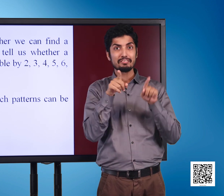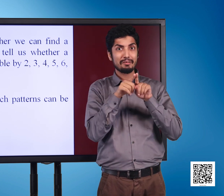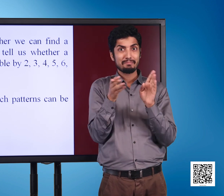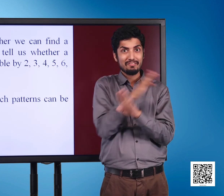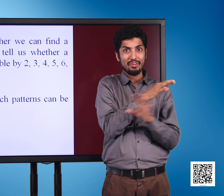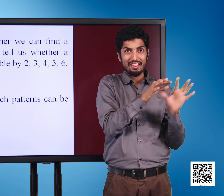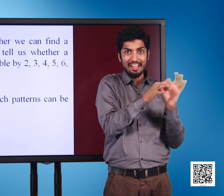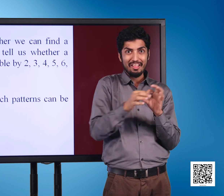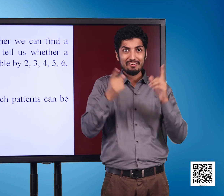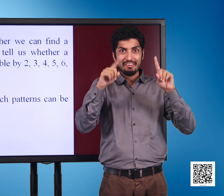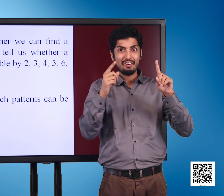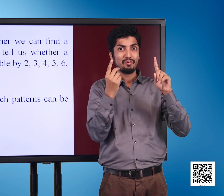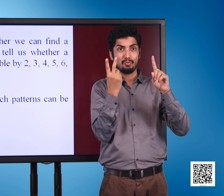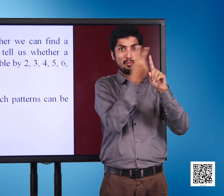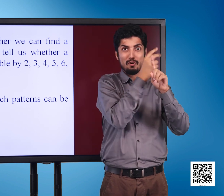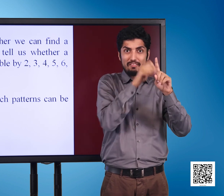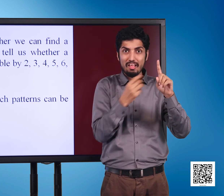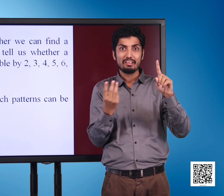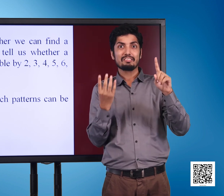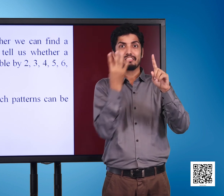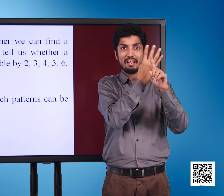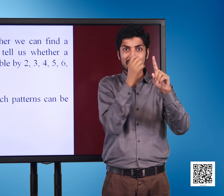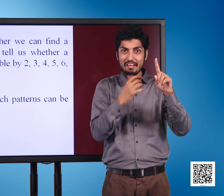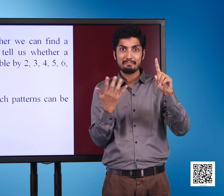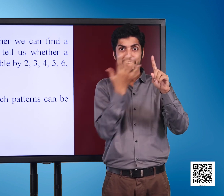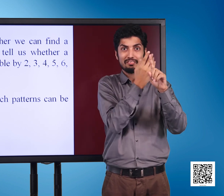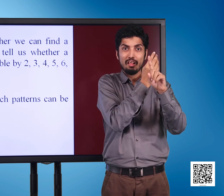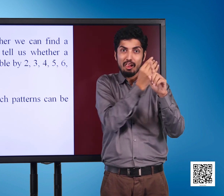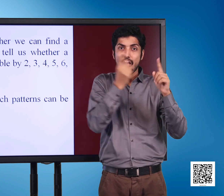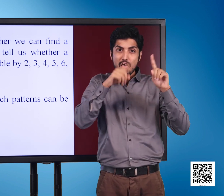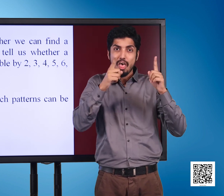4, 5, 6, 8, 9, 10 or 11.